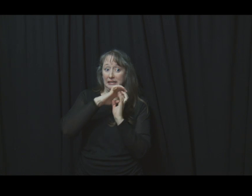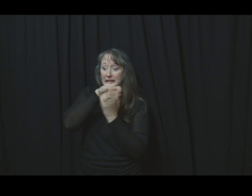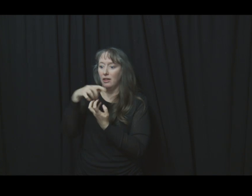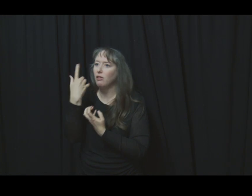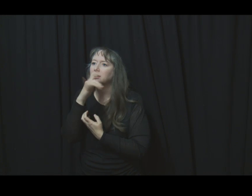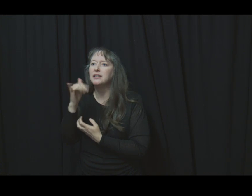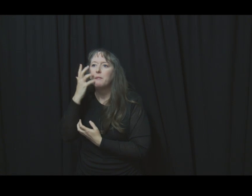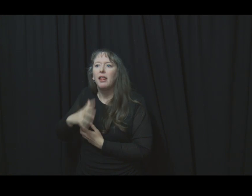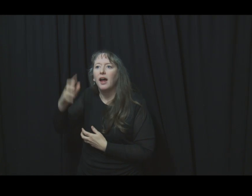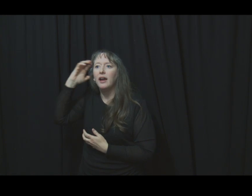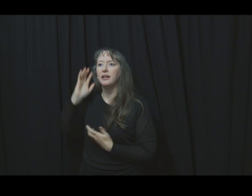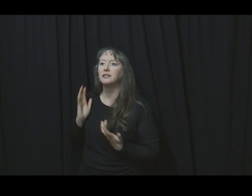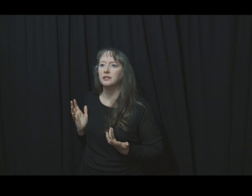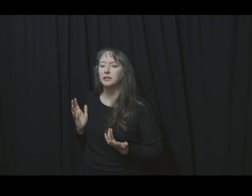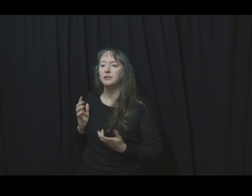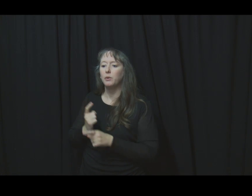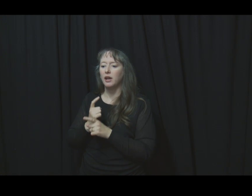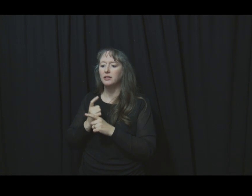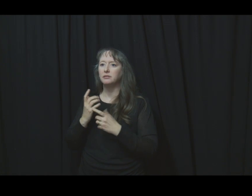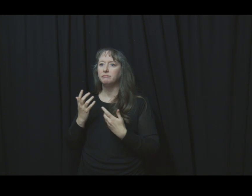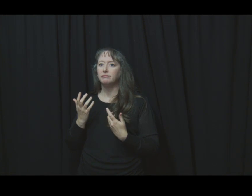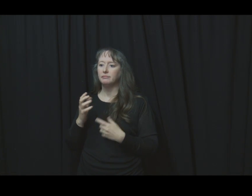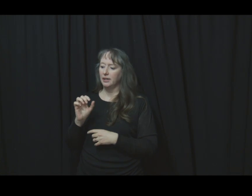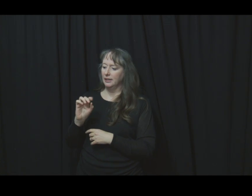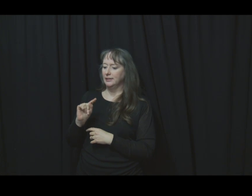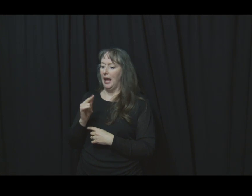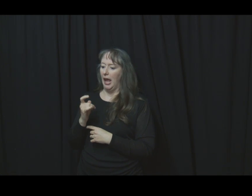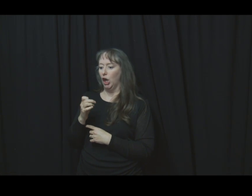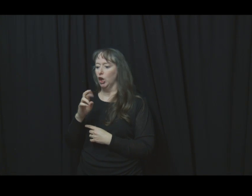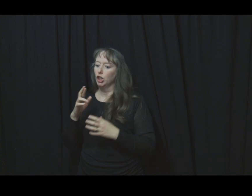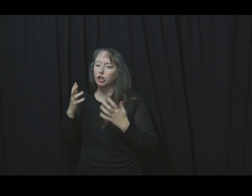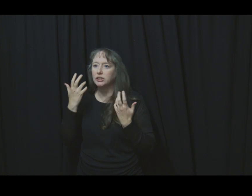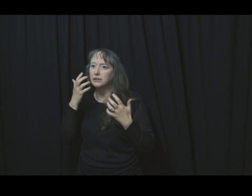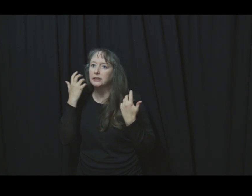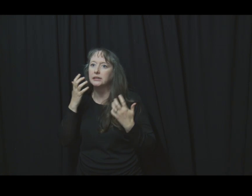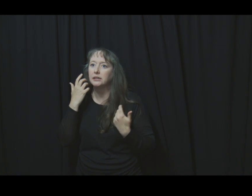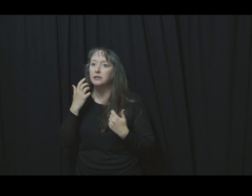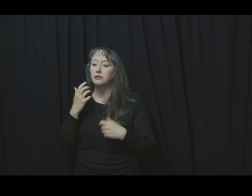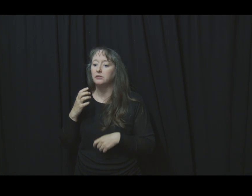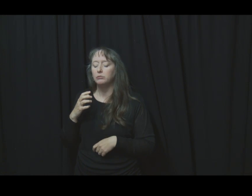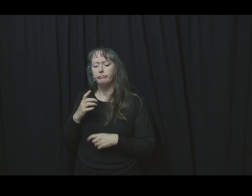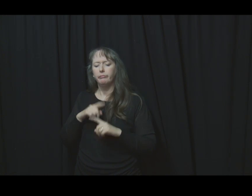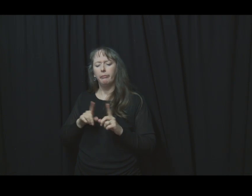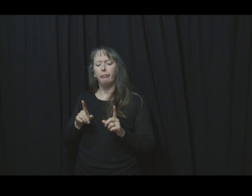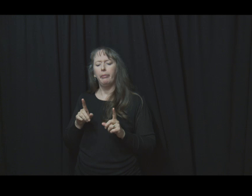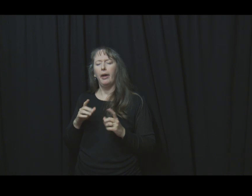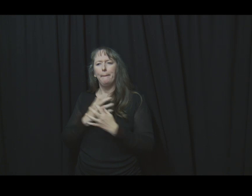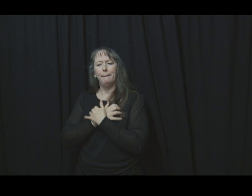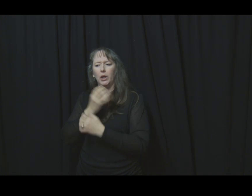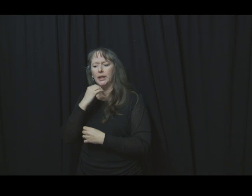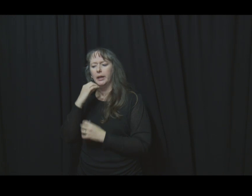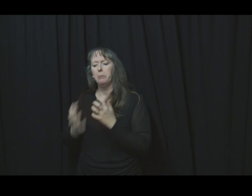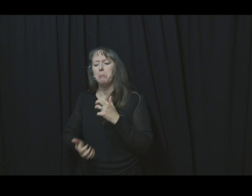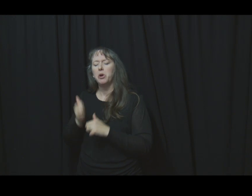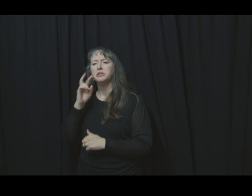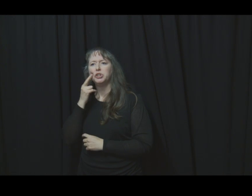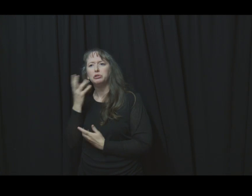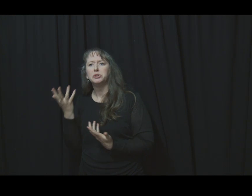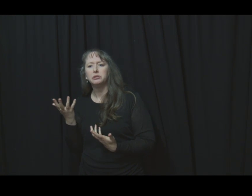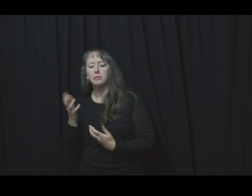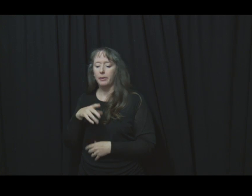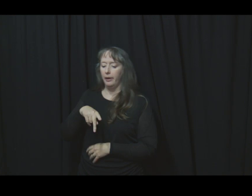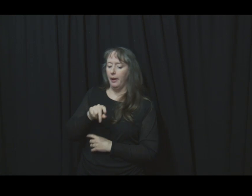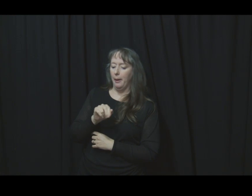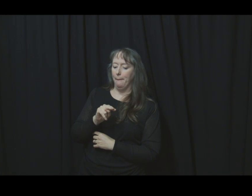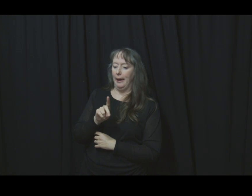lion or tiger, and yet most bears are primarily vegetarian. The panda, if you look at its teeth, you'd say maybe it should be a savage carnivore. It eats